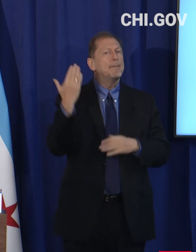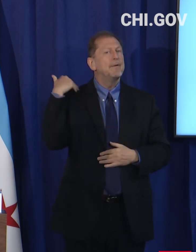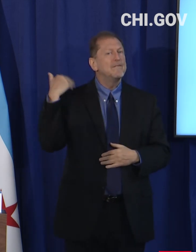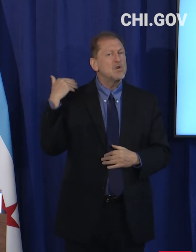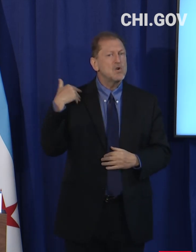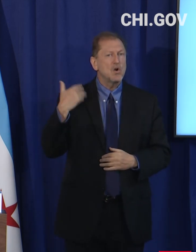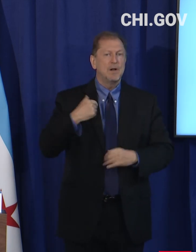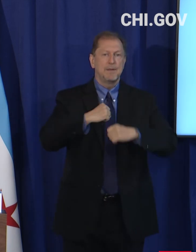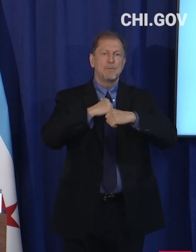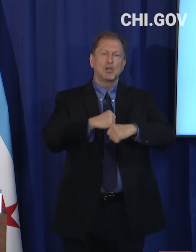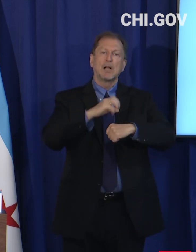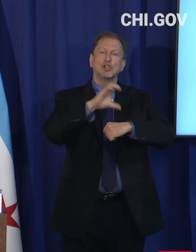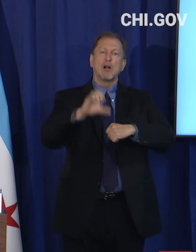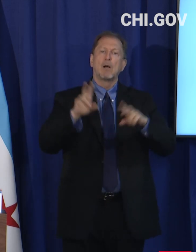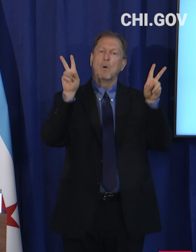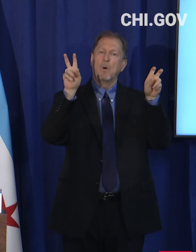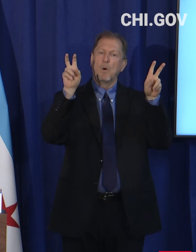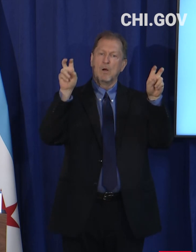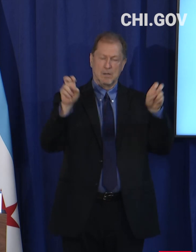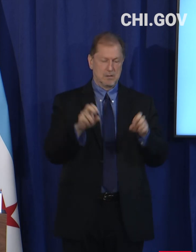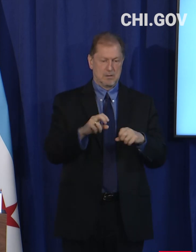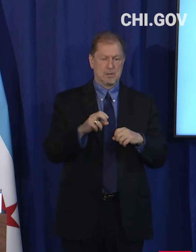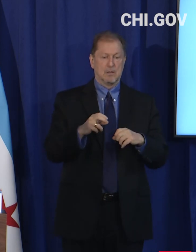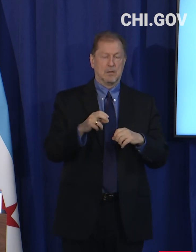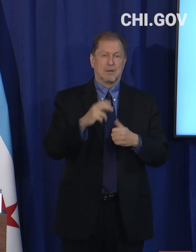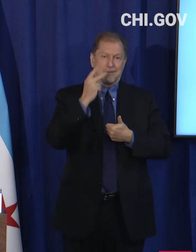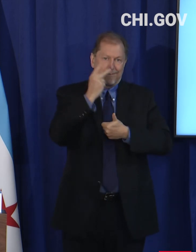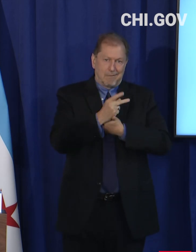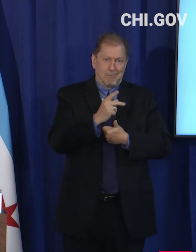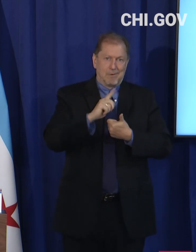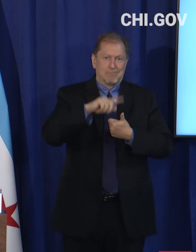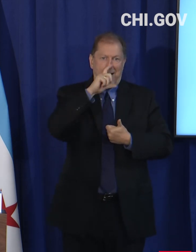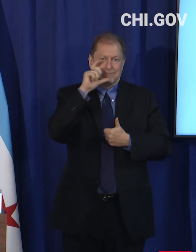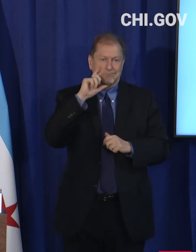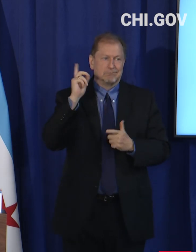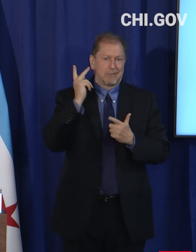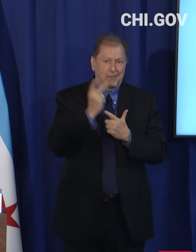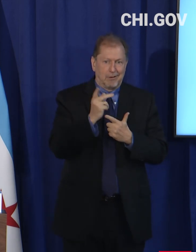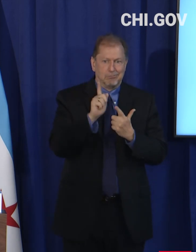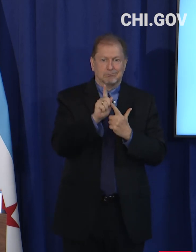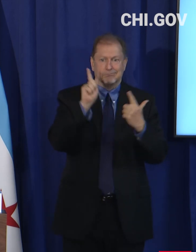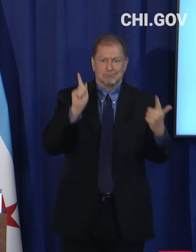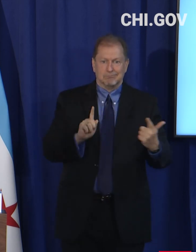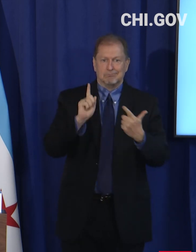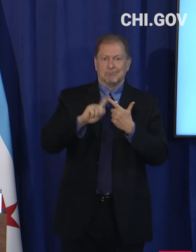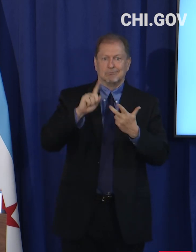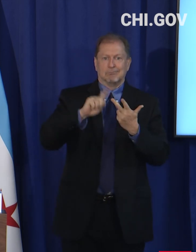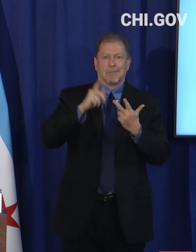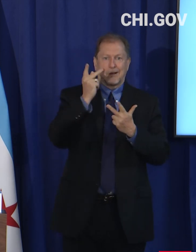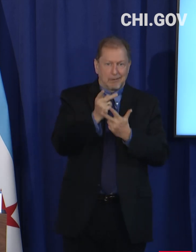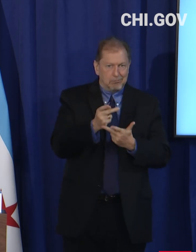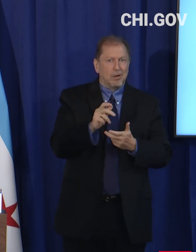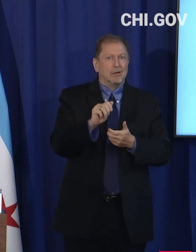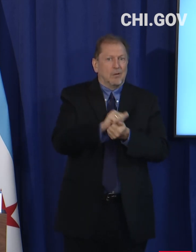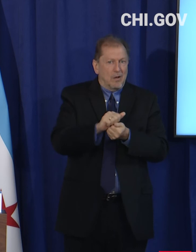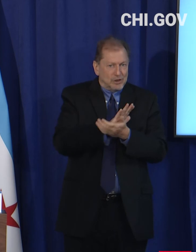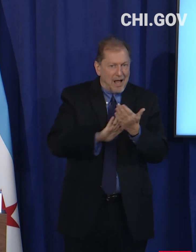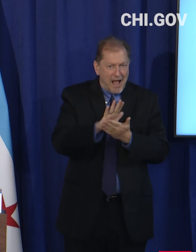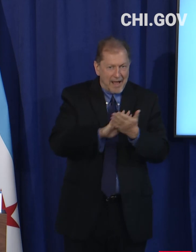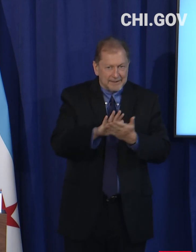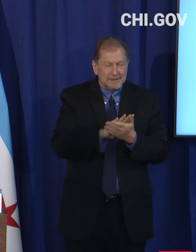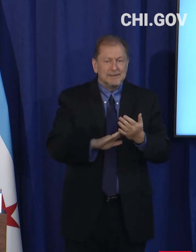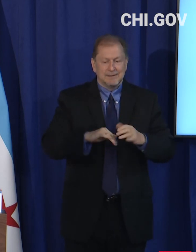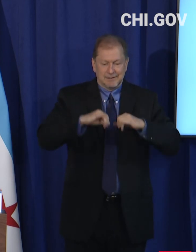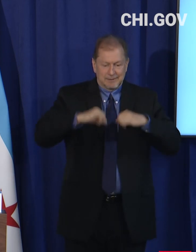campaign to prevent any further spread. Wearing a mask, social distancing, regularly washing your hands, as well as staying at